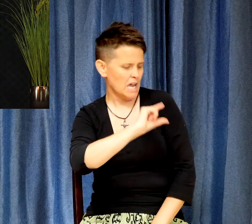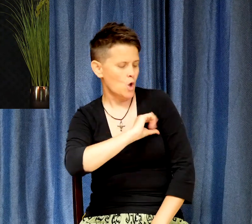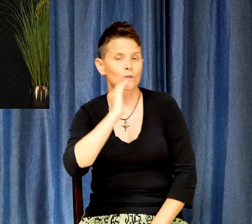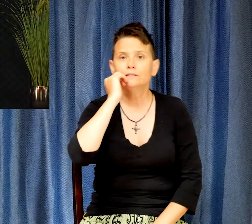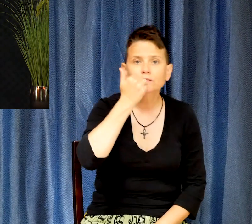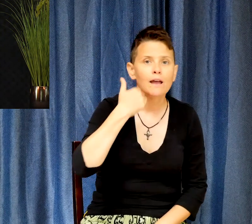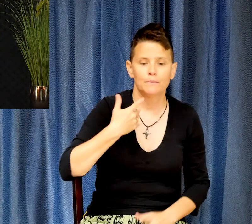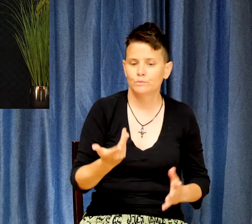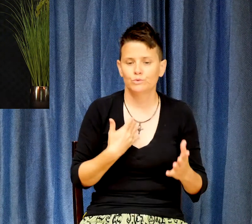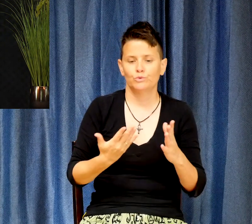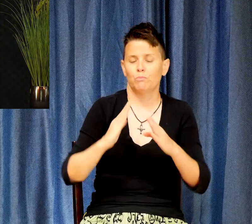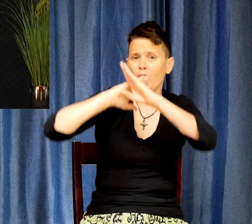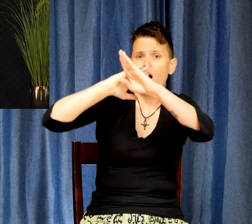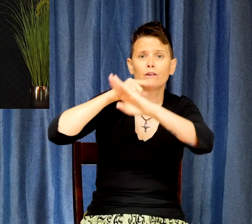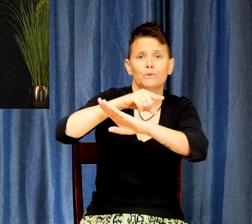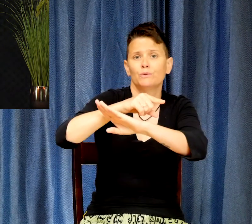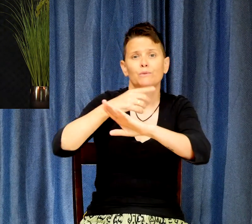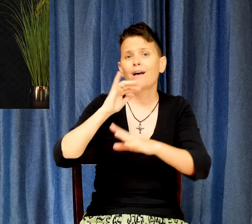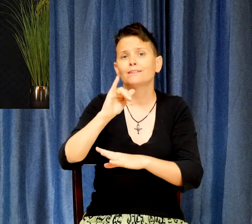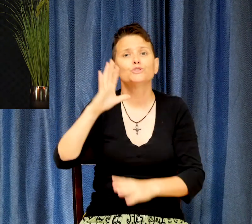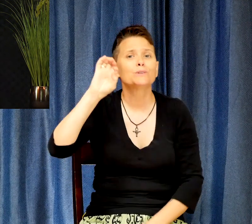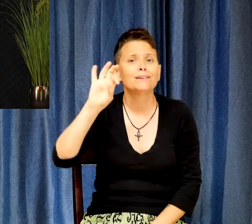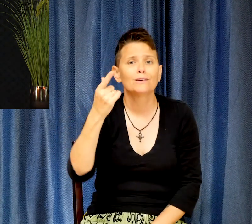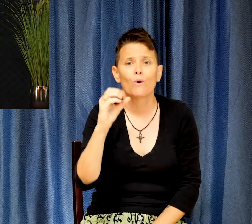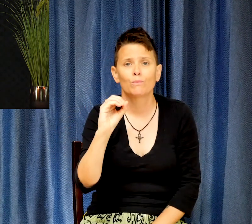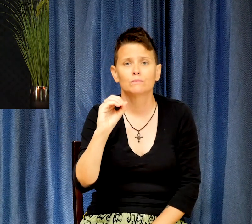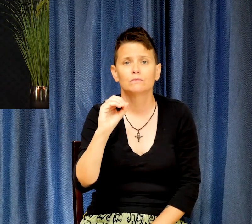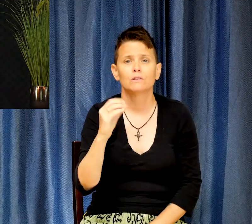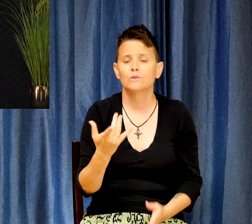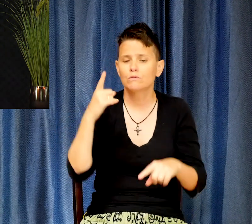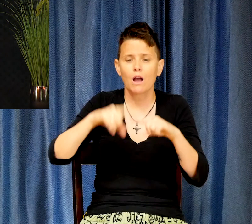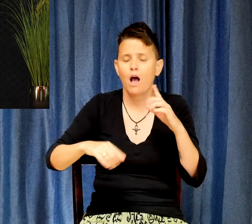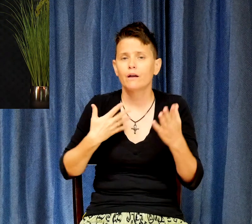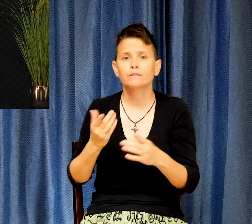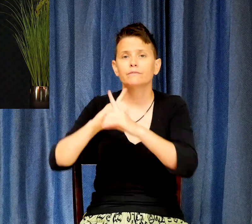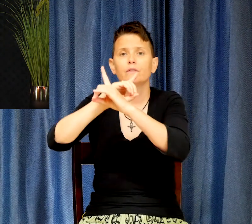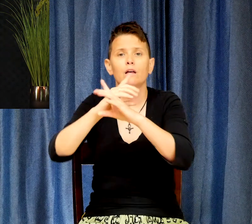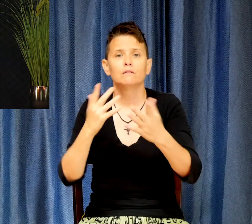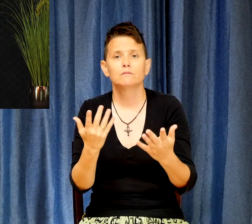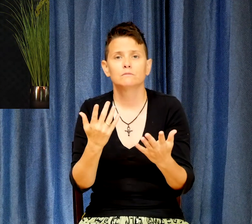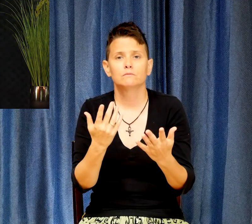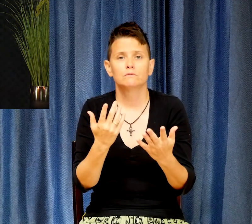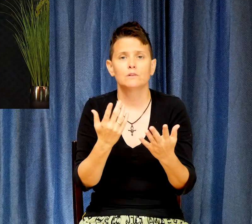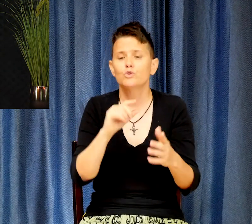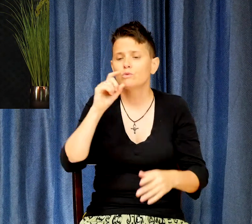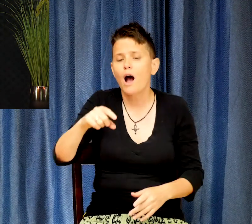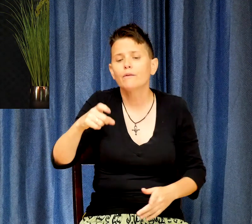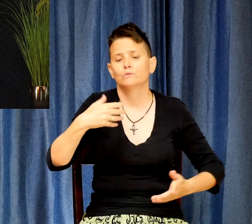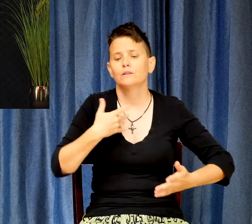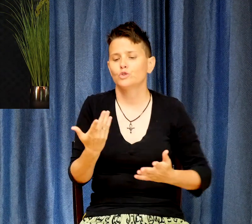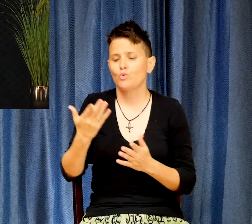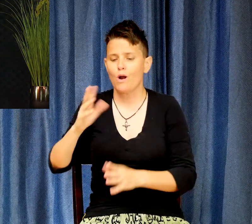divine flow. You can't offend the divine. Its very nature is light, love,